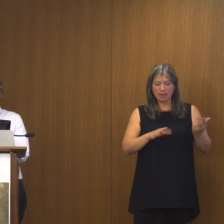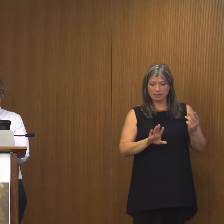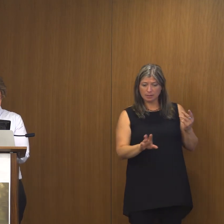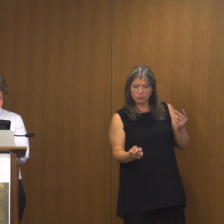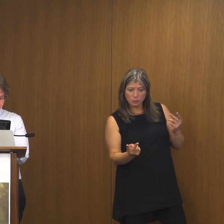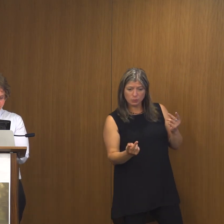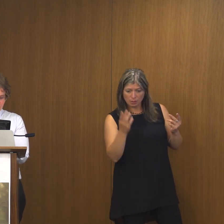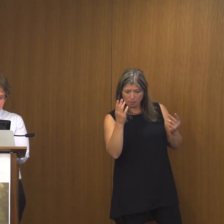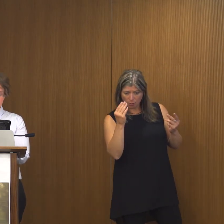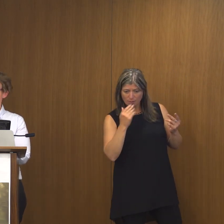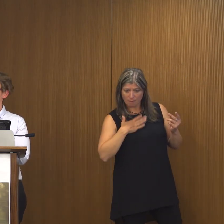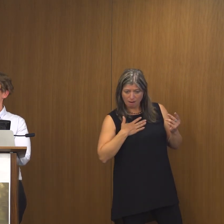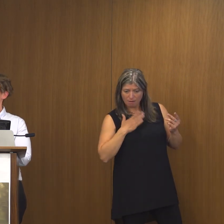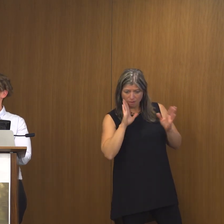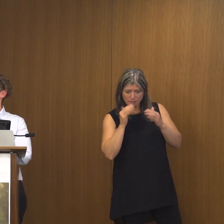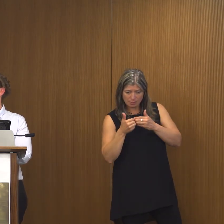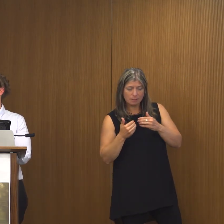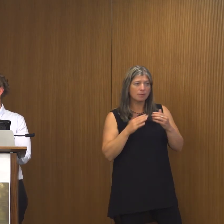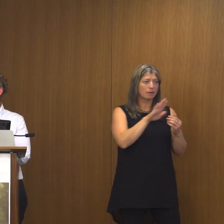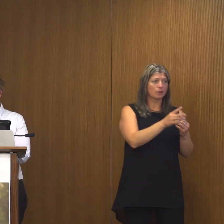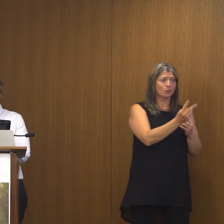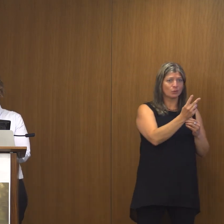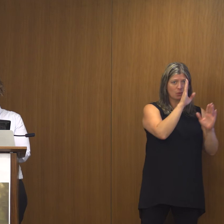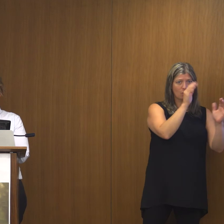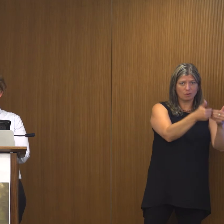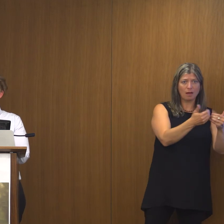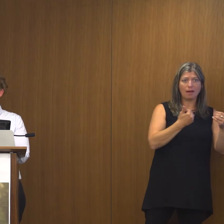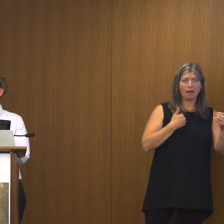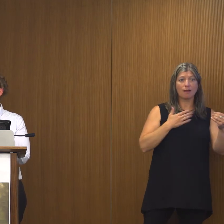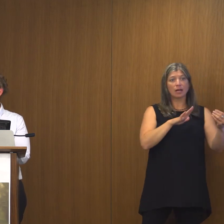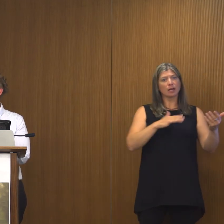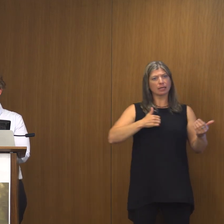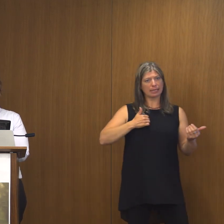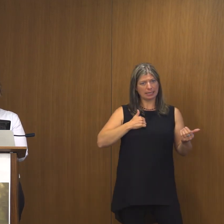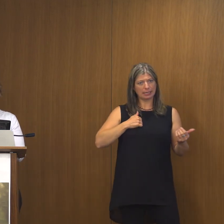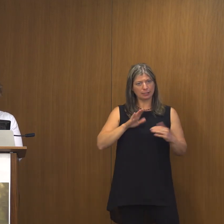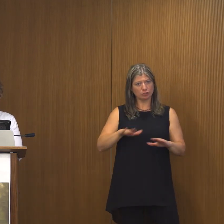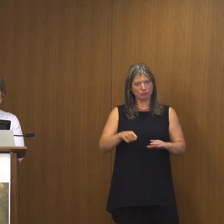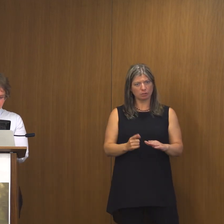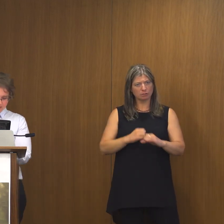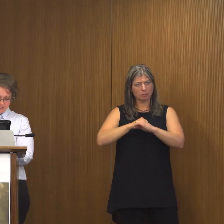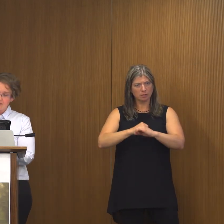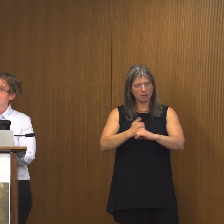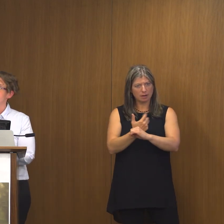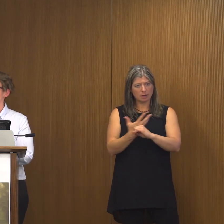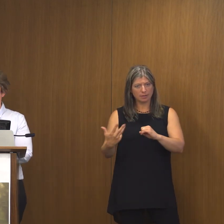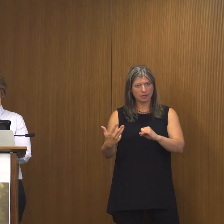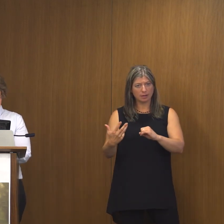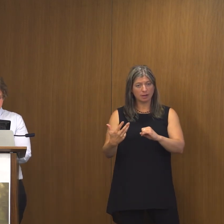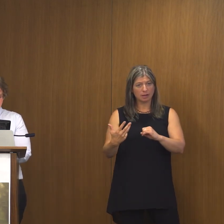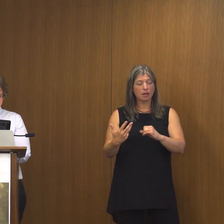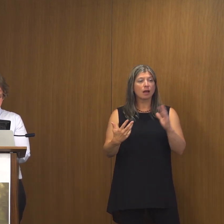of hers have autism. They are Canadian children with all of the rights and protections that come with that status. Despite living